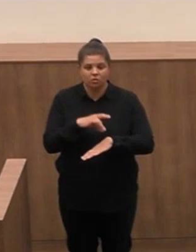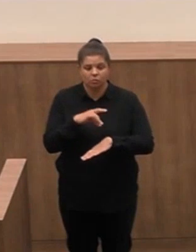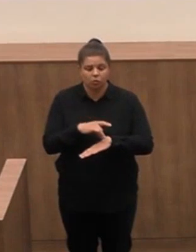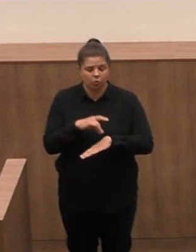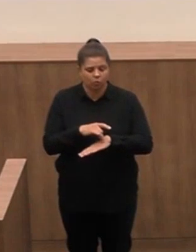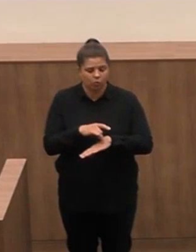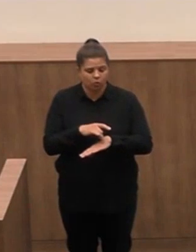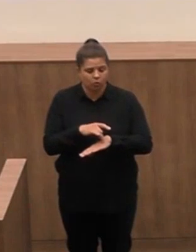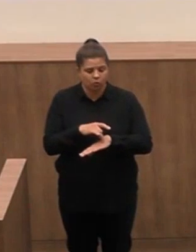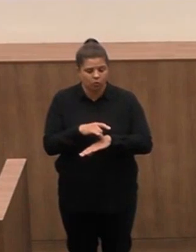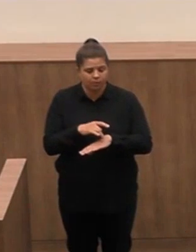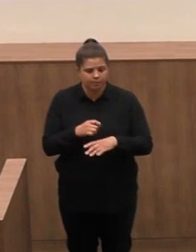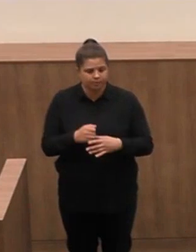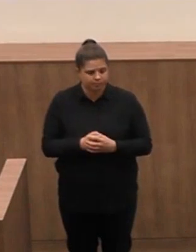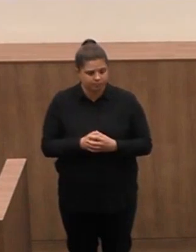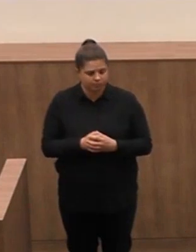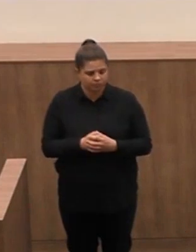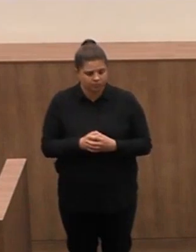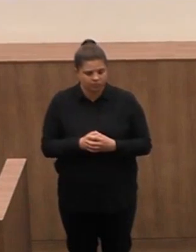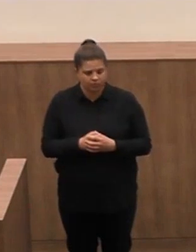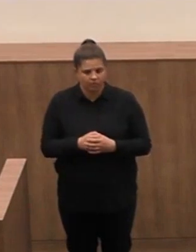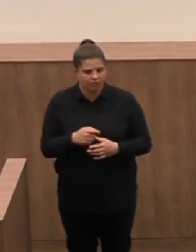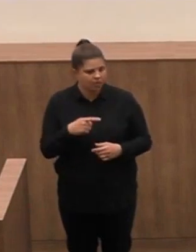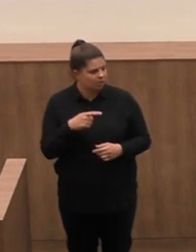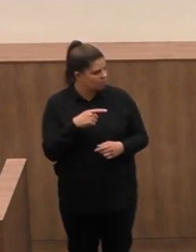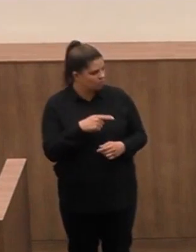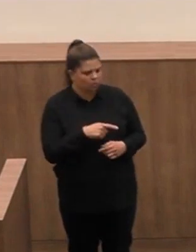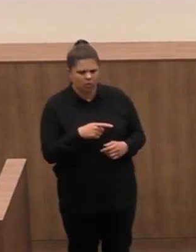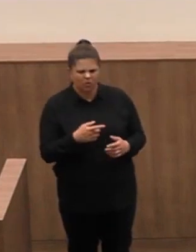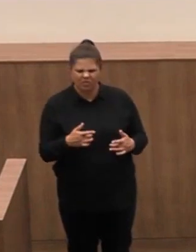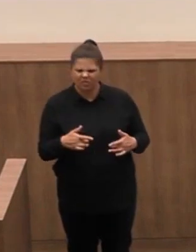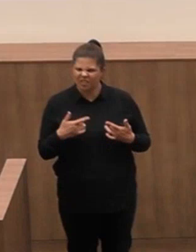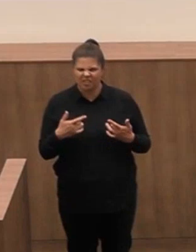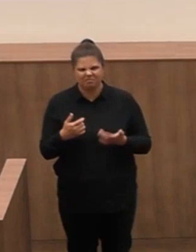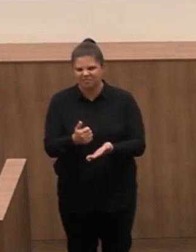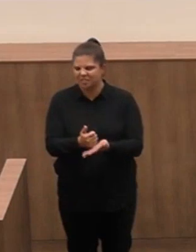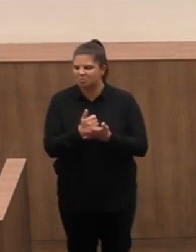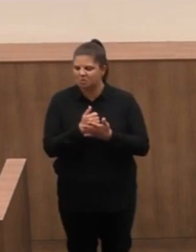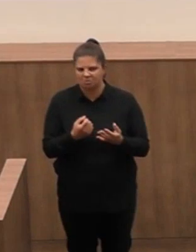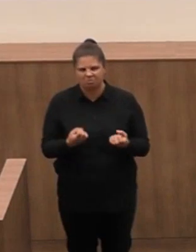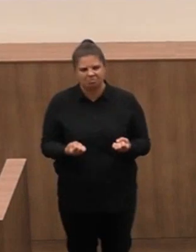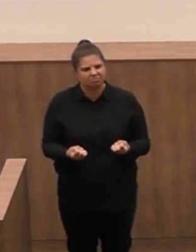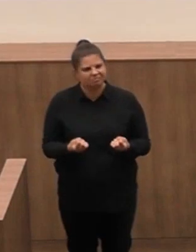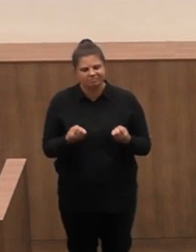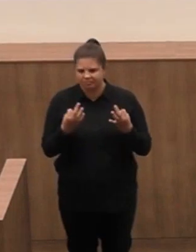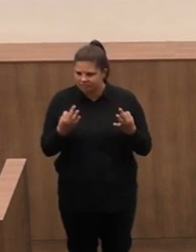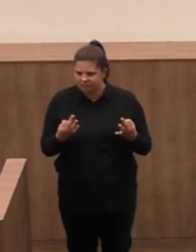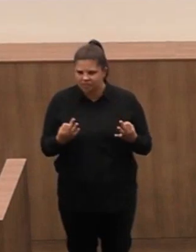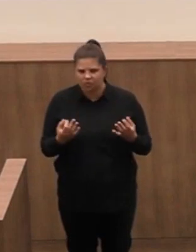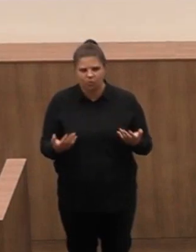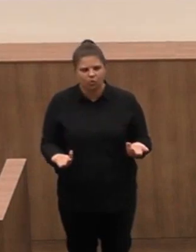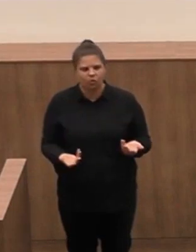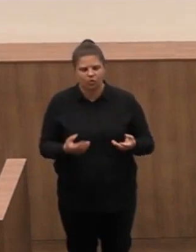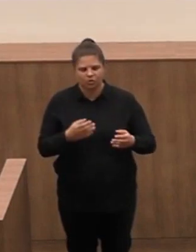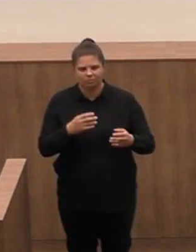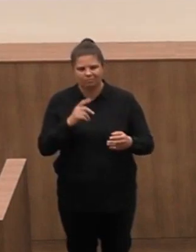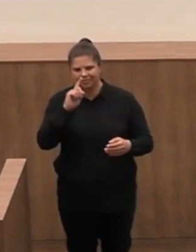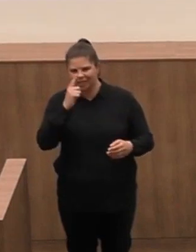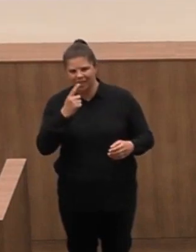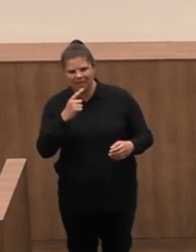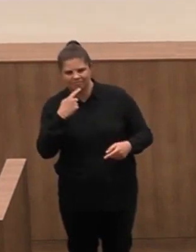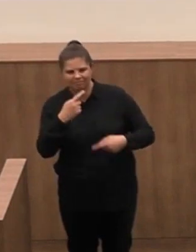hospital, you haven't been supported or you haven't been able to communicate what you want